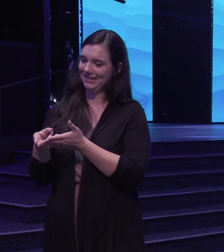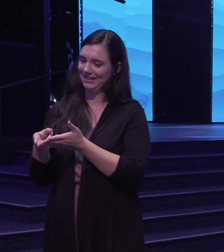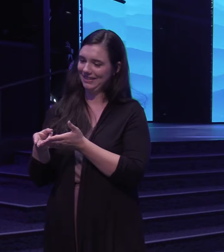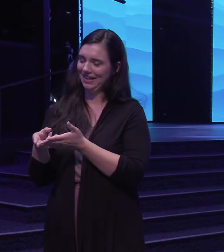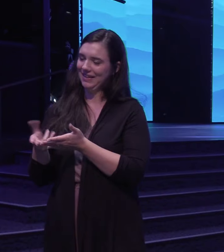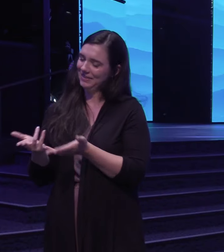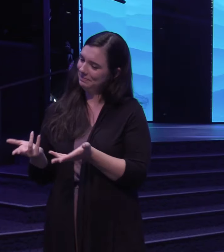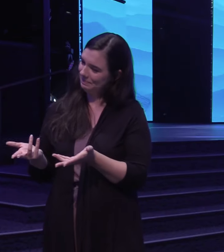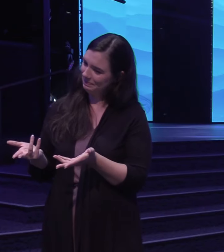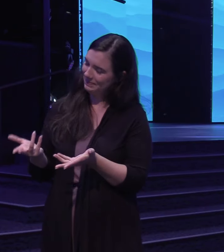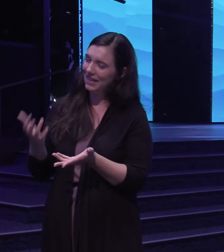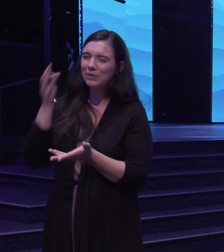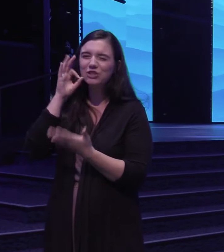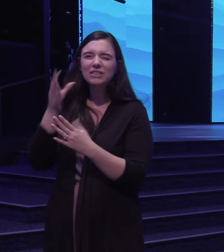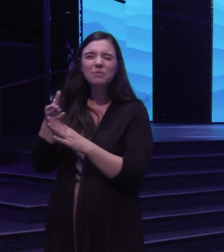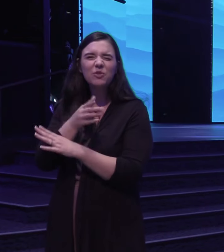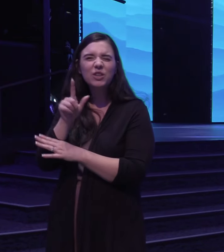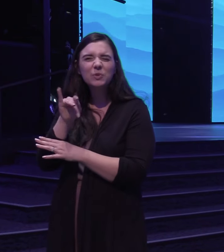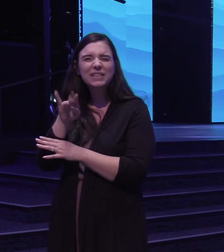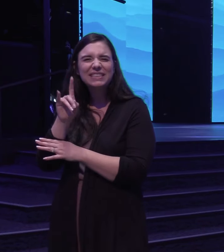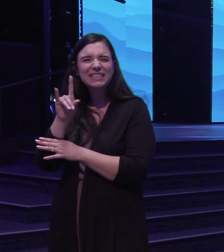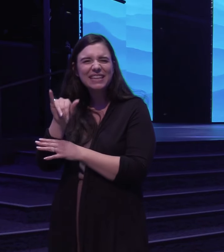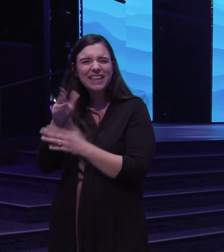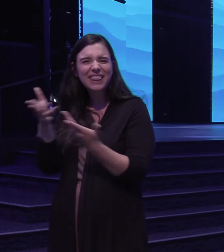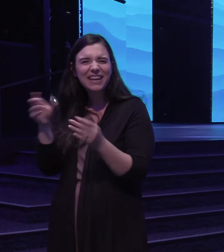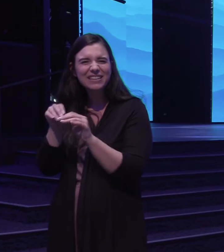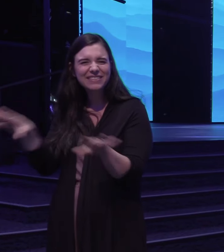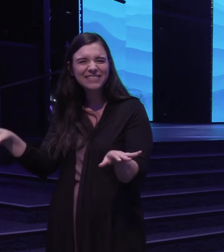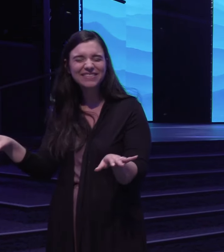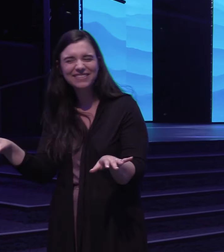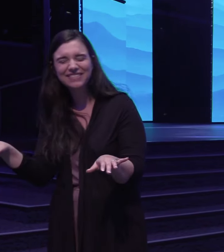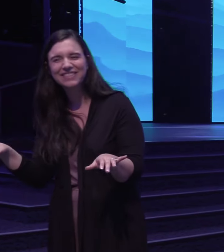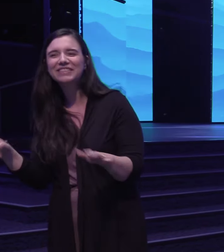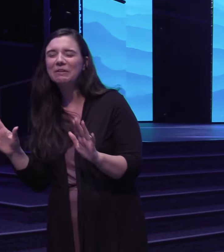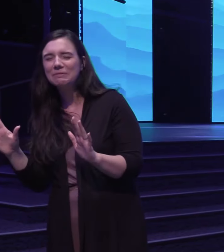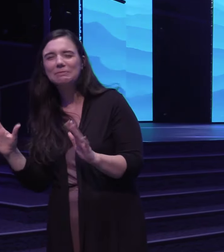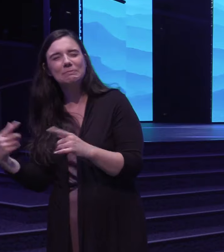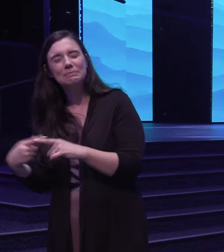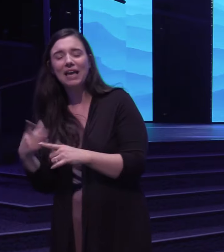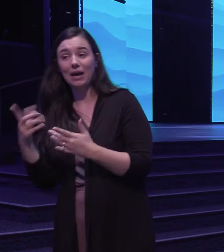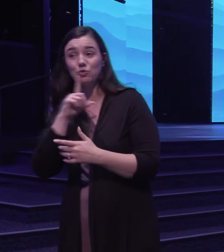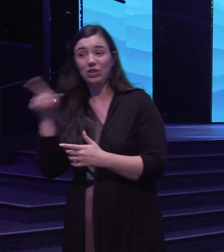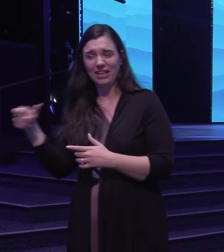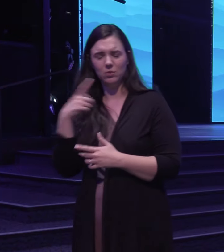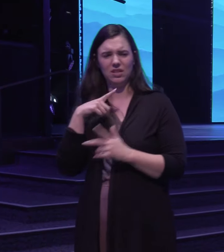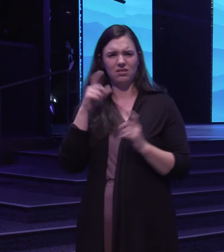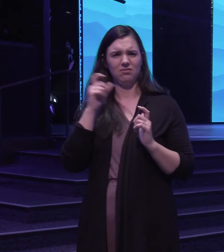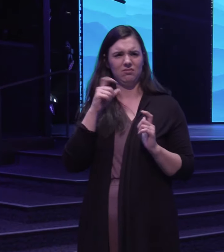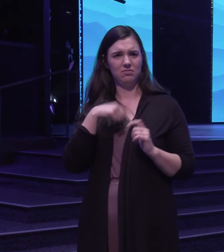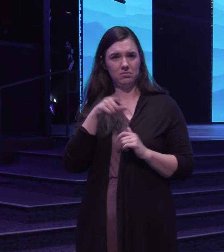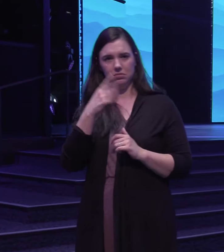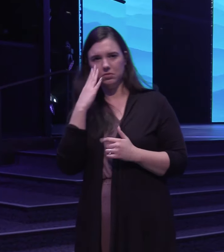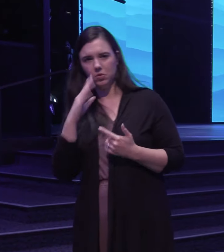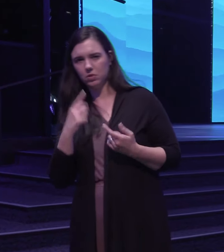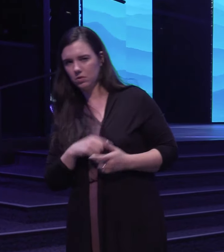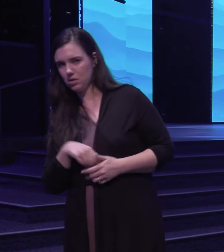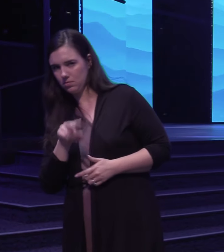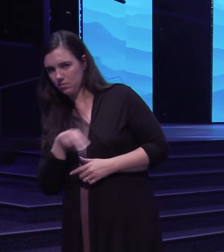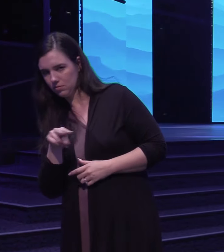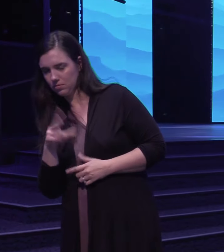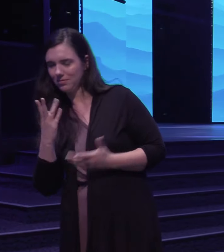it was just before the Lewinsky thing broke. And he was probably scratching his head, does this guy know what's going